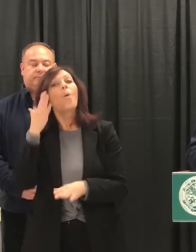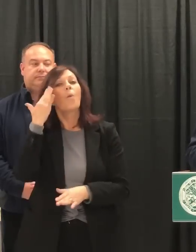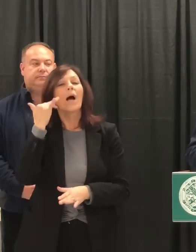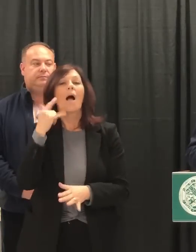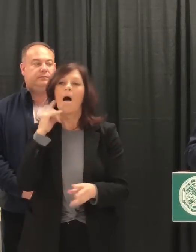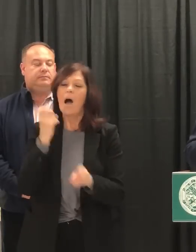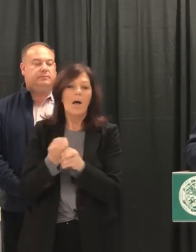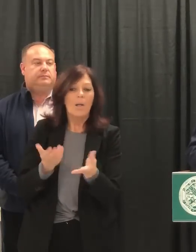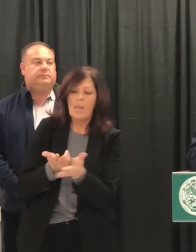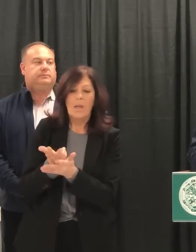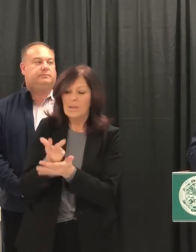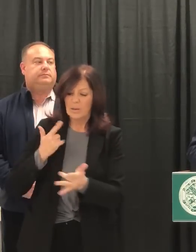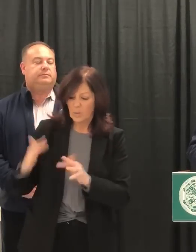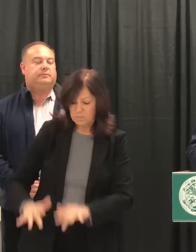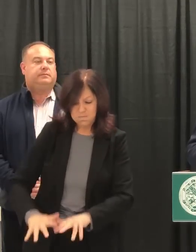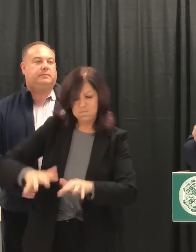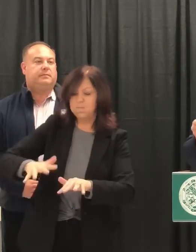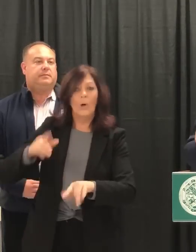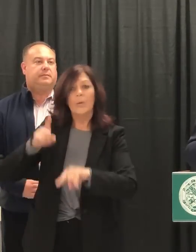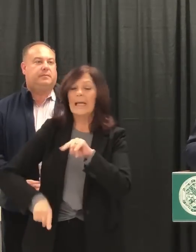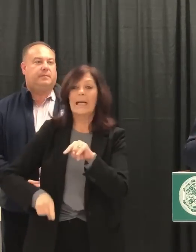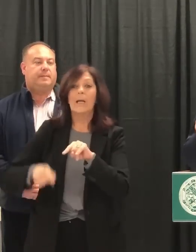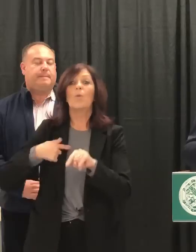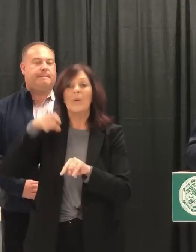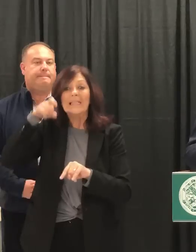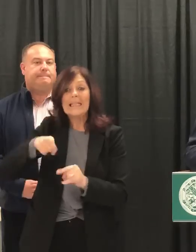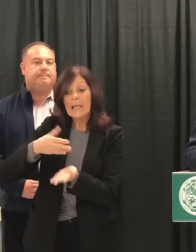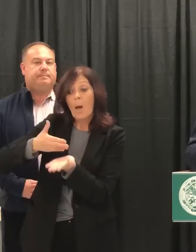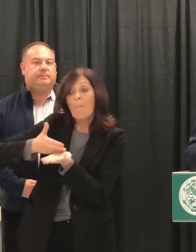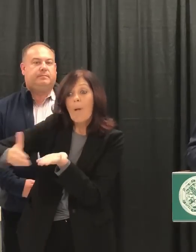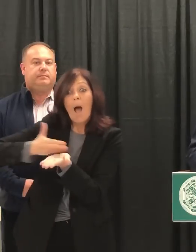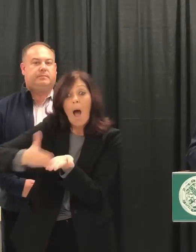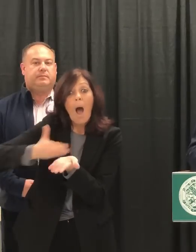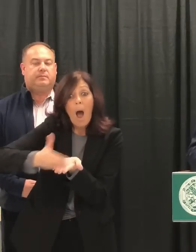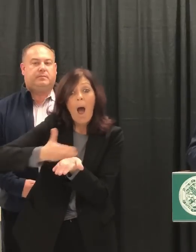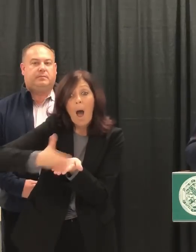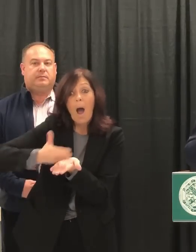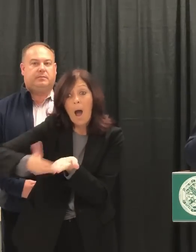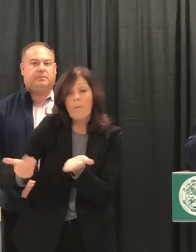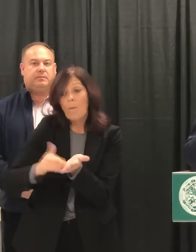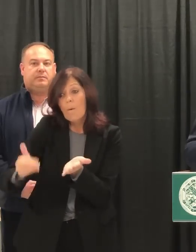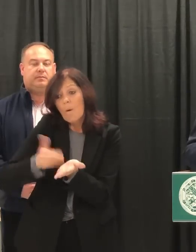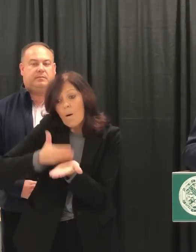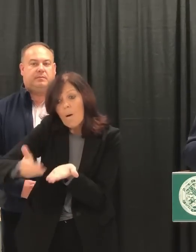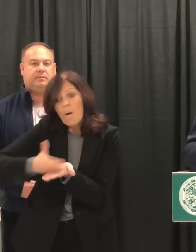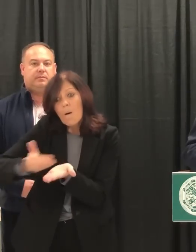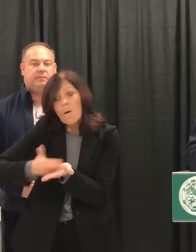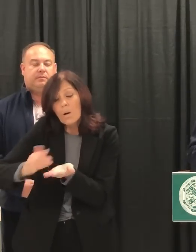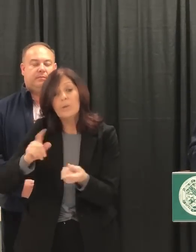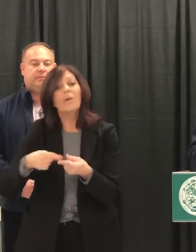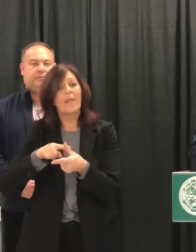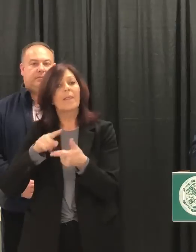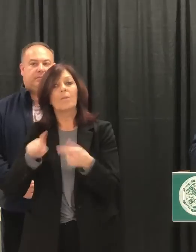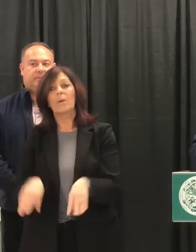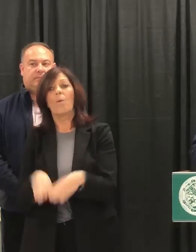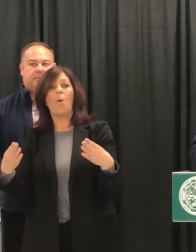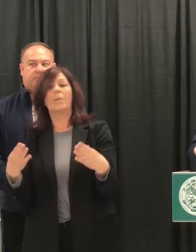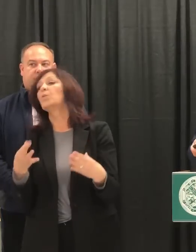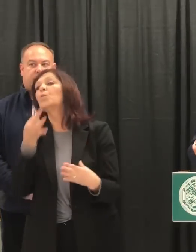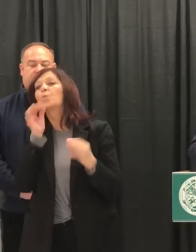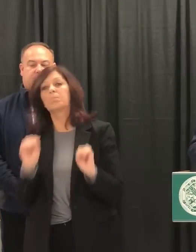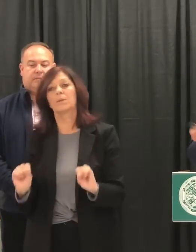very difficult to pass, and we need the plows out there to keep them clear so that when we can open it, we can open it as quickly as